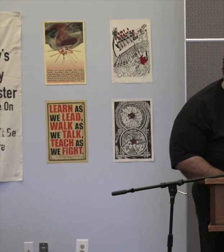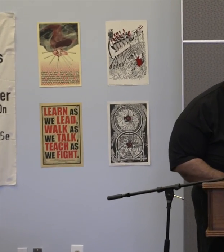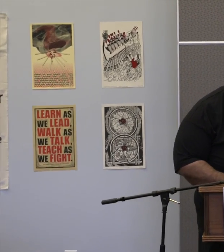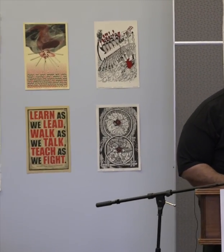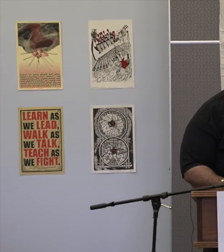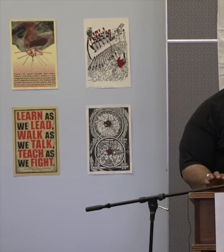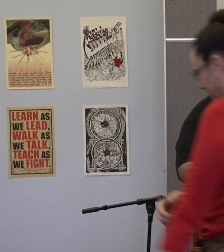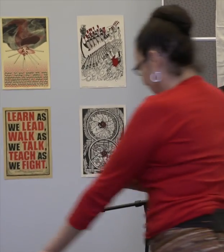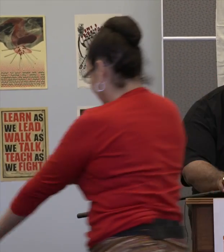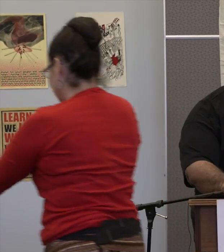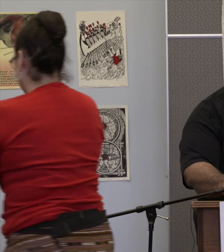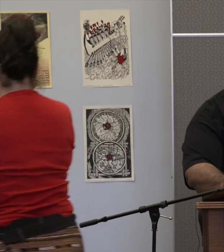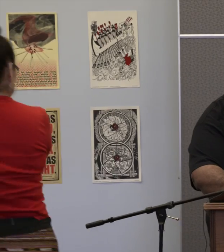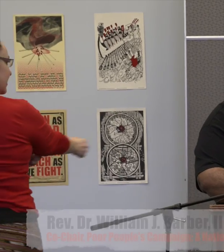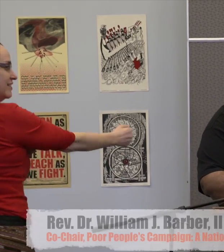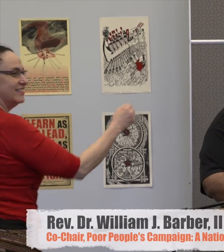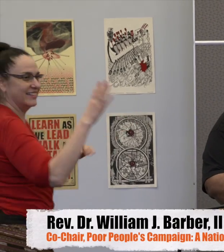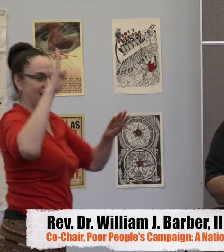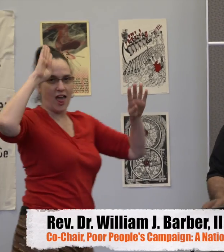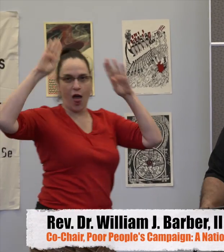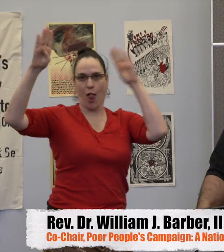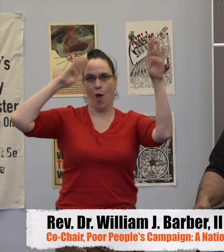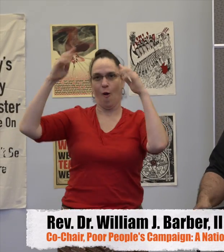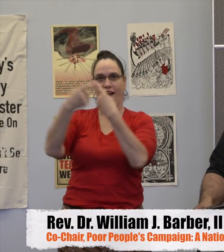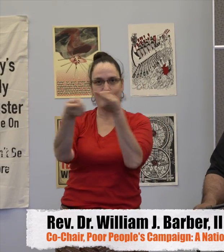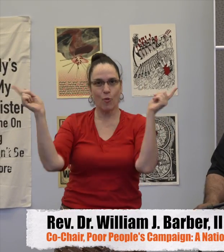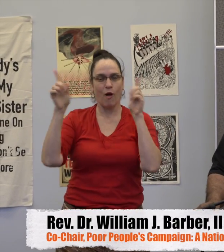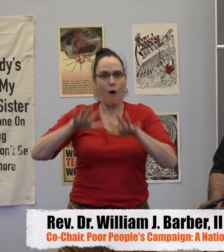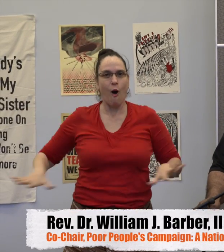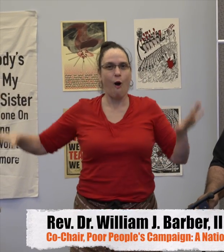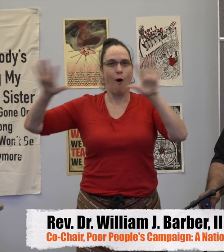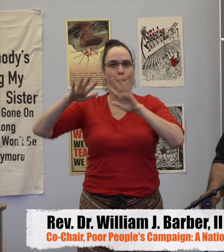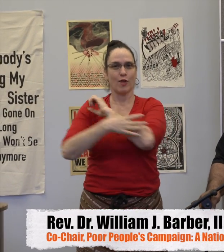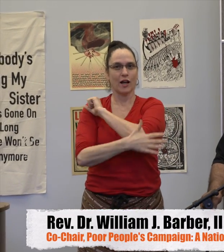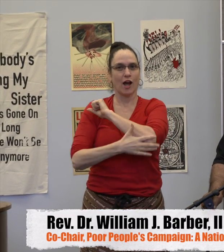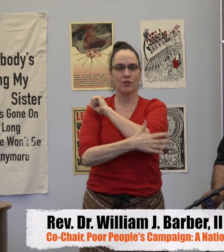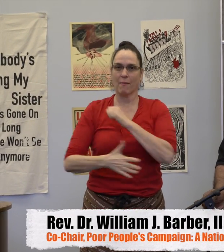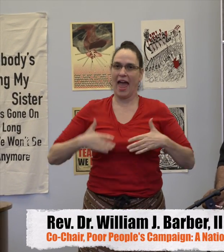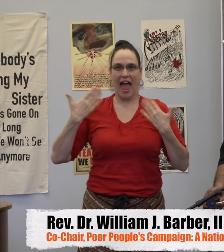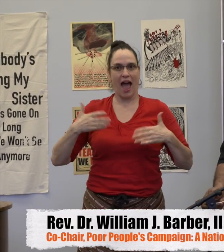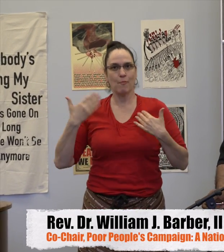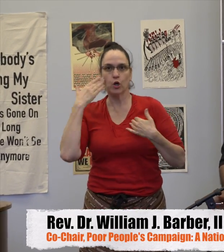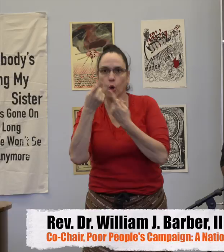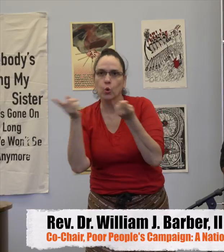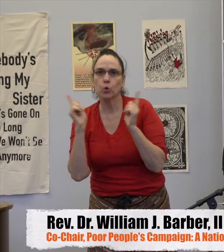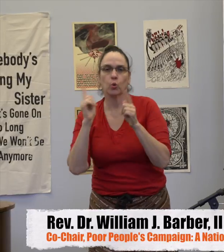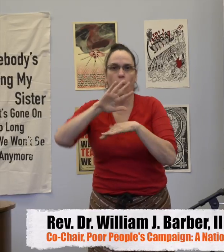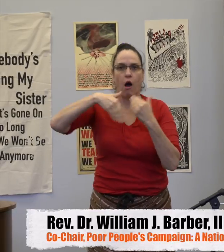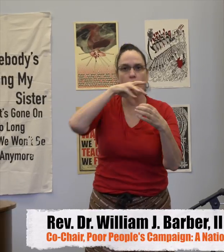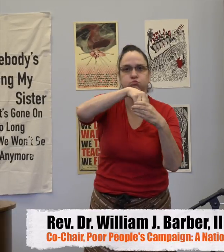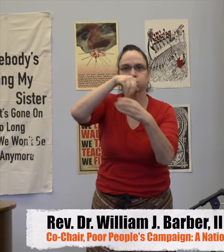Hello to everybody around the nation. It is good to know that you're all in various teach-ins around the